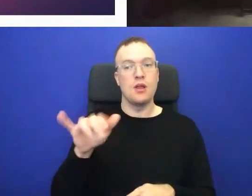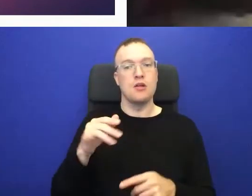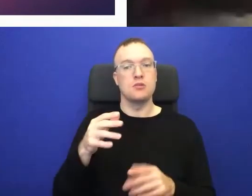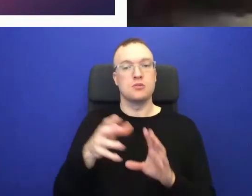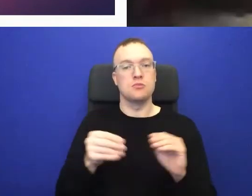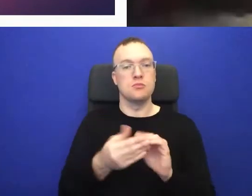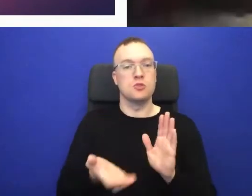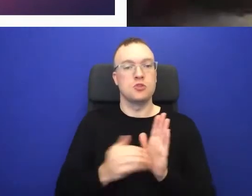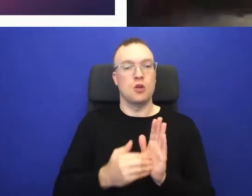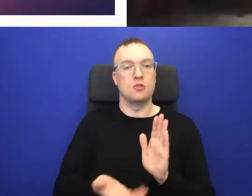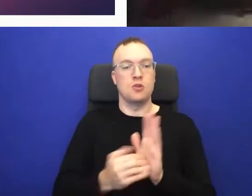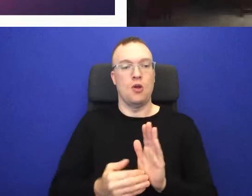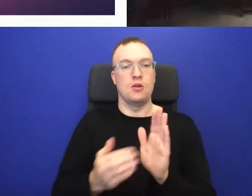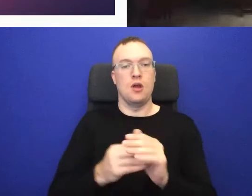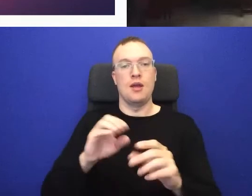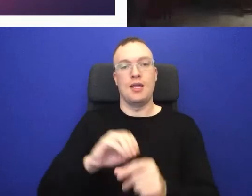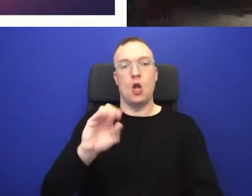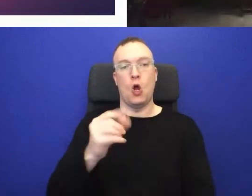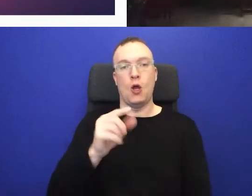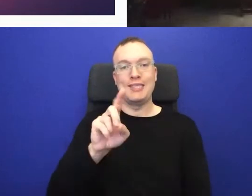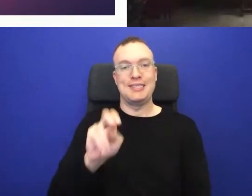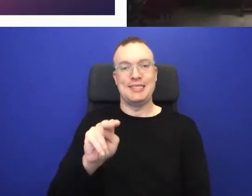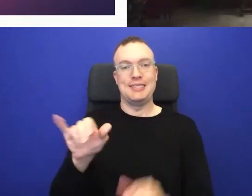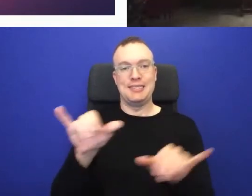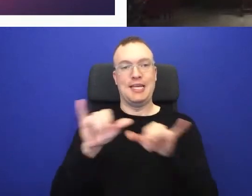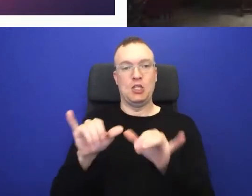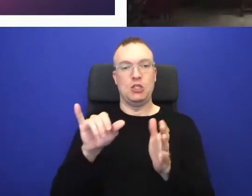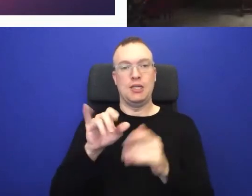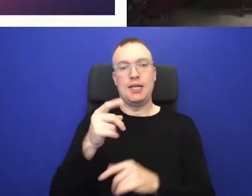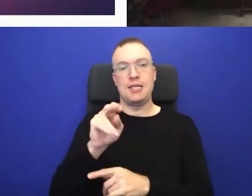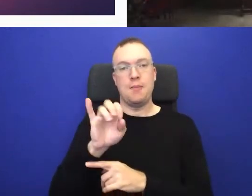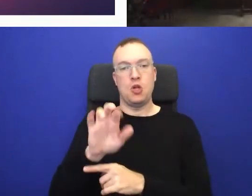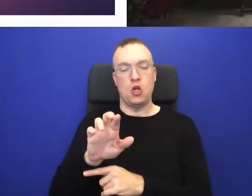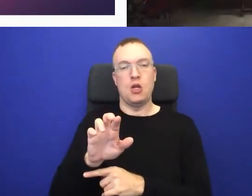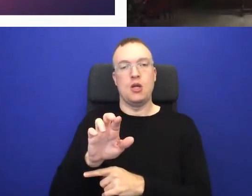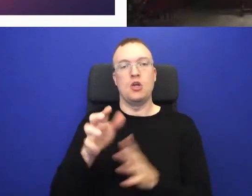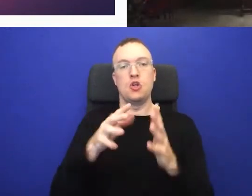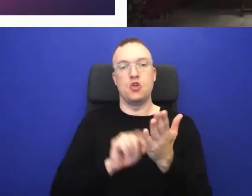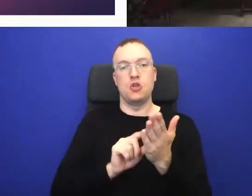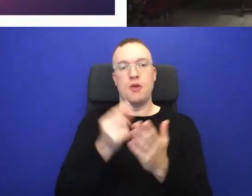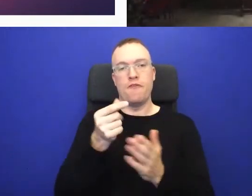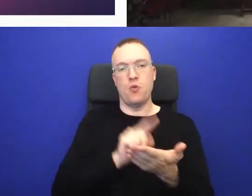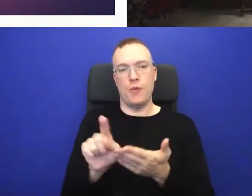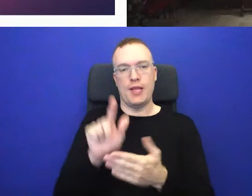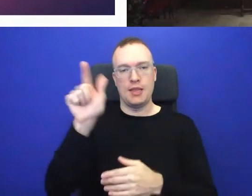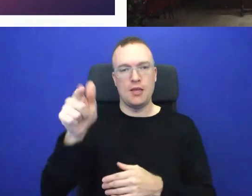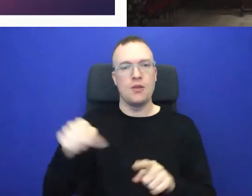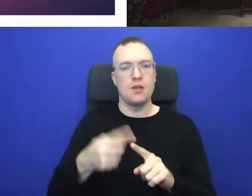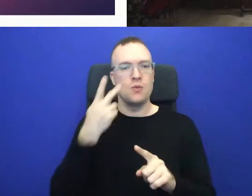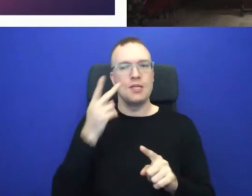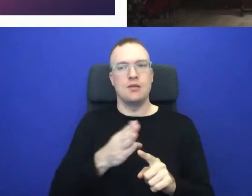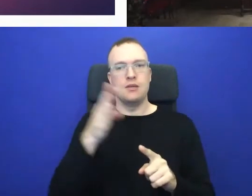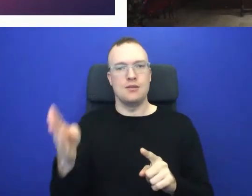in the Ogden Standard Examiner. It's an American newspaper a few weeks later. And you can see on the right-hand side of the slide, the page where they